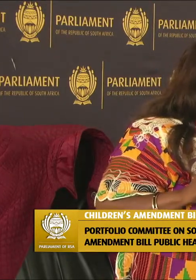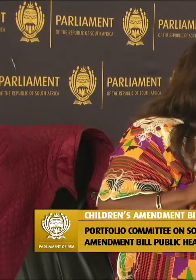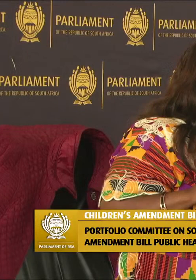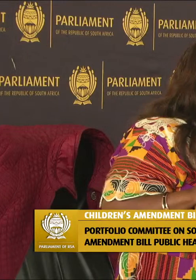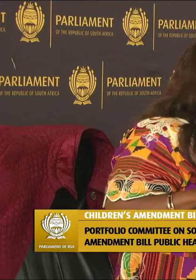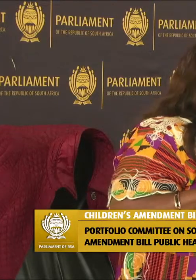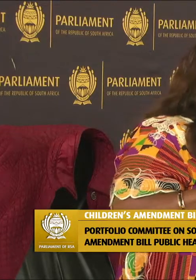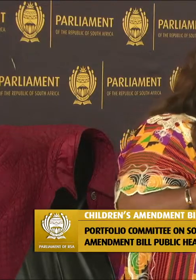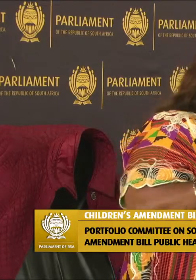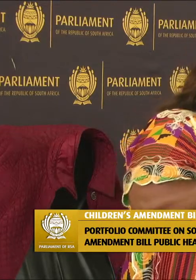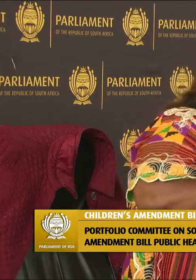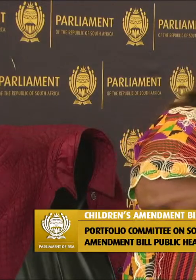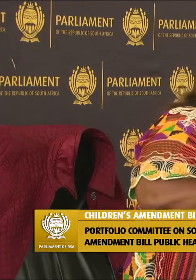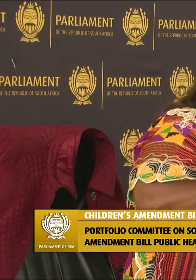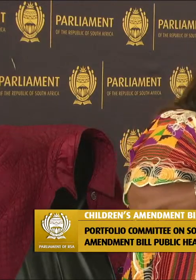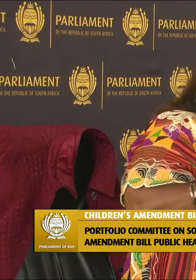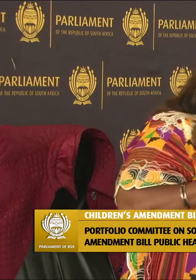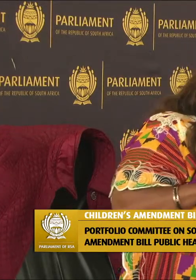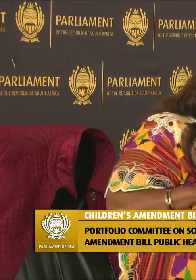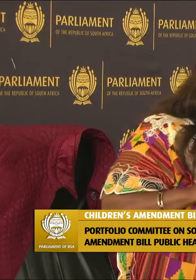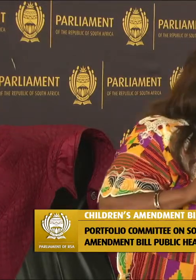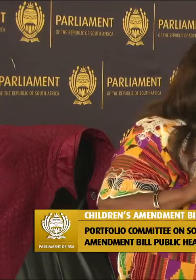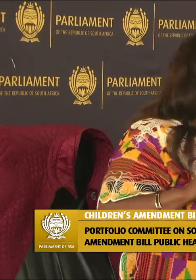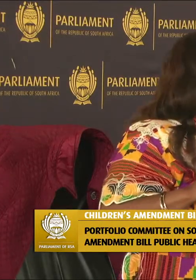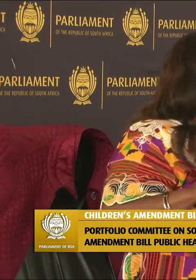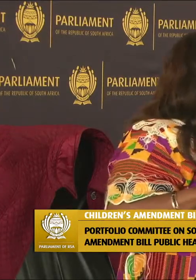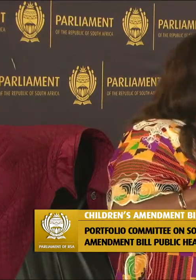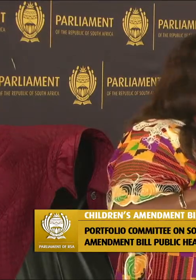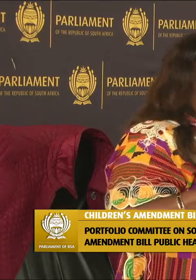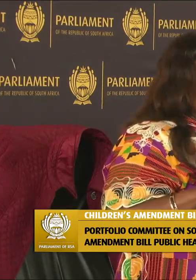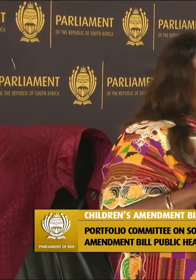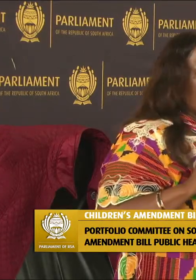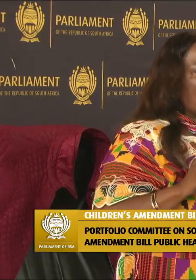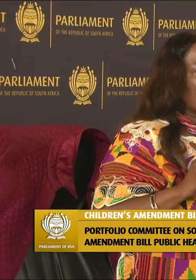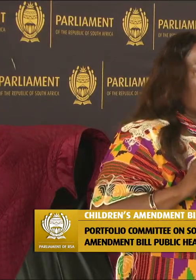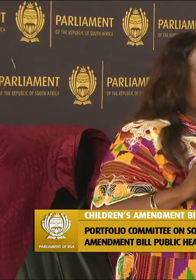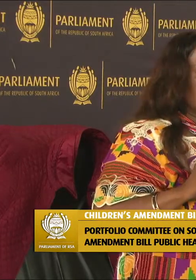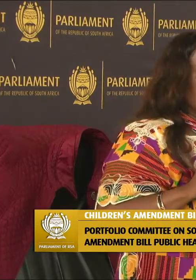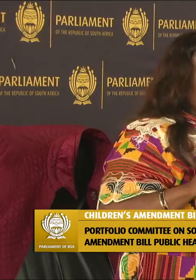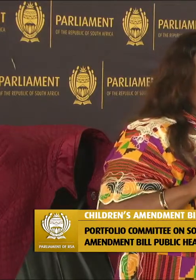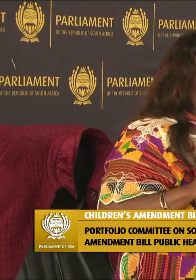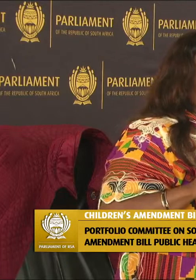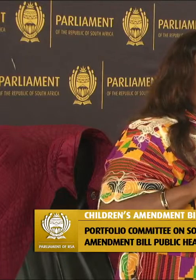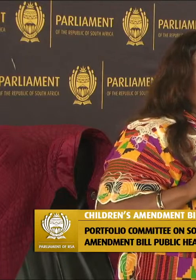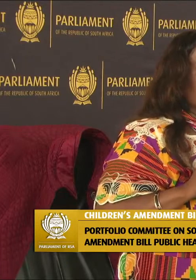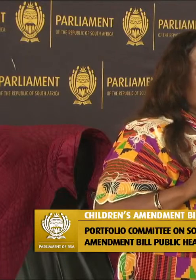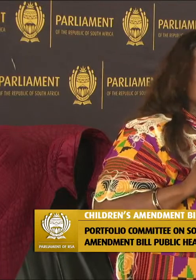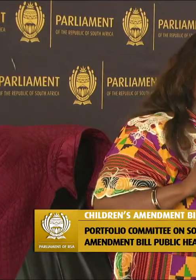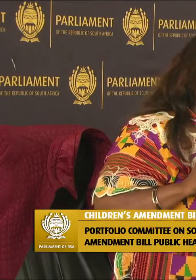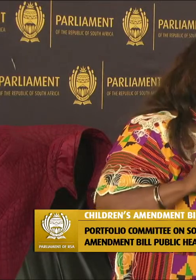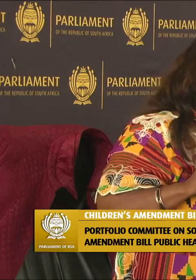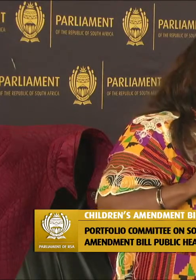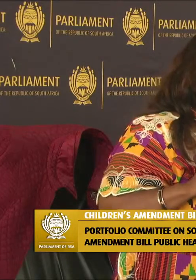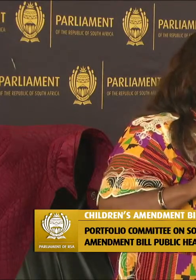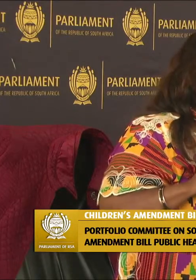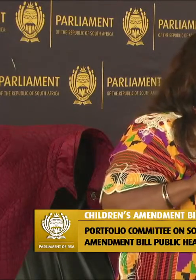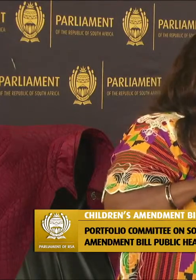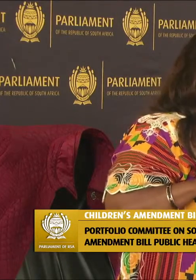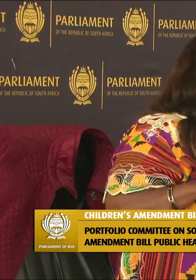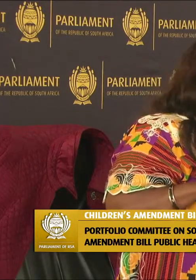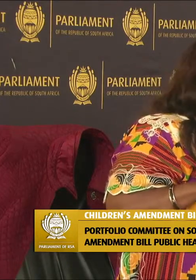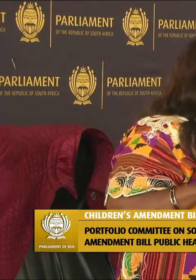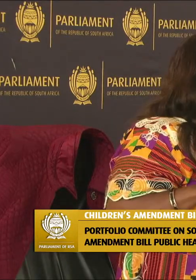wakho umelezeke abe uyendela pha. Umntwana engakhange abe uconsultile okanye umntwana